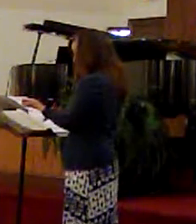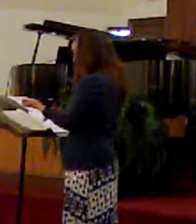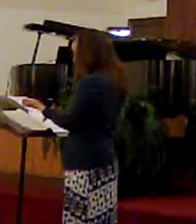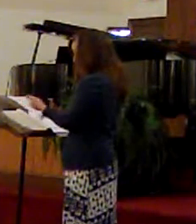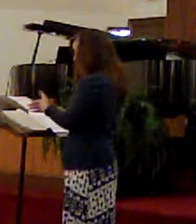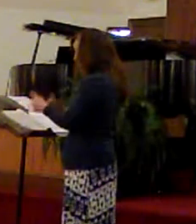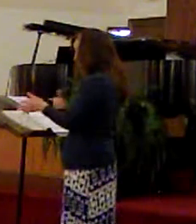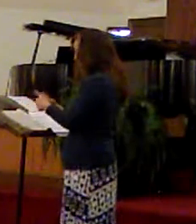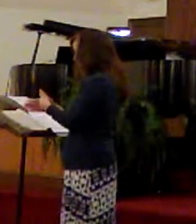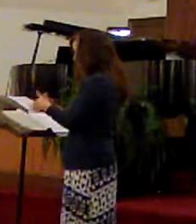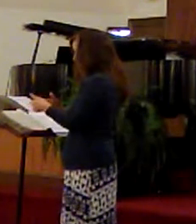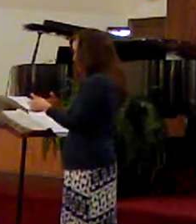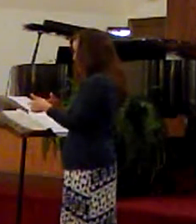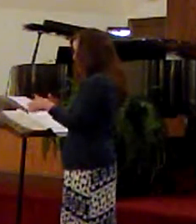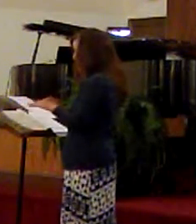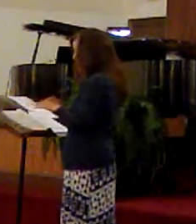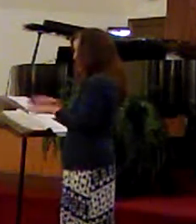Believe what you read